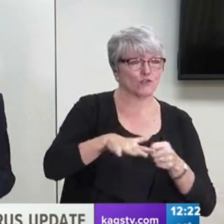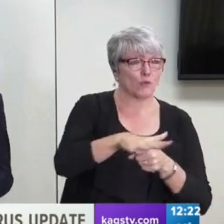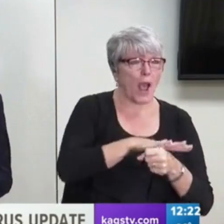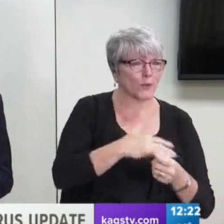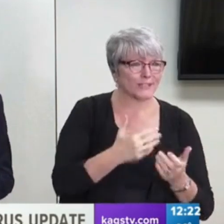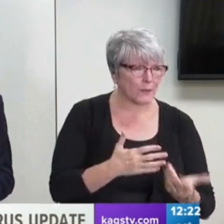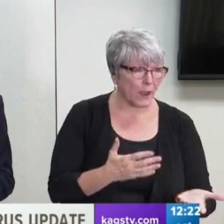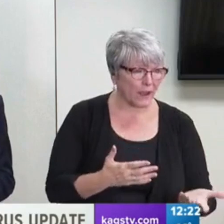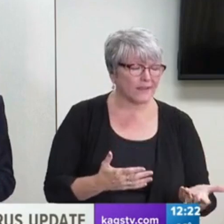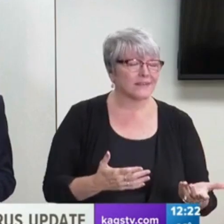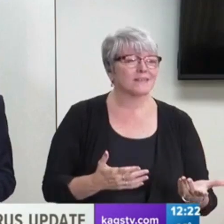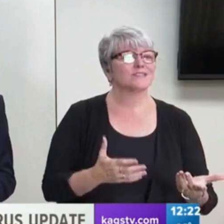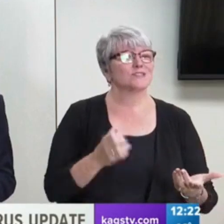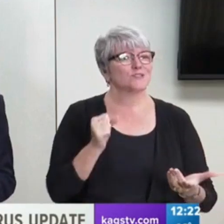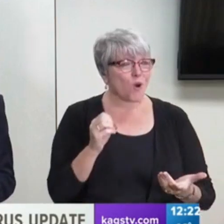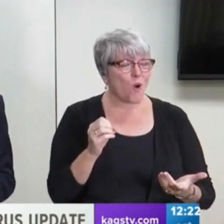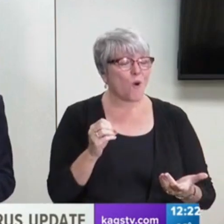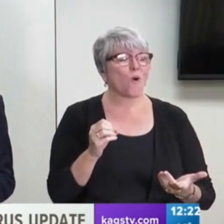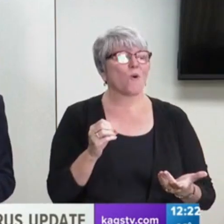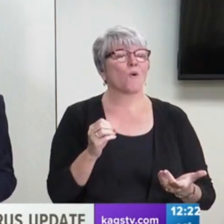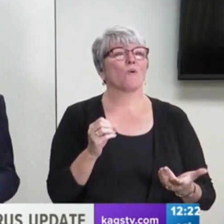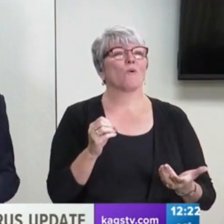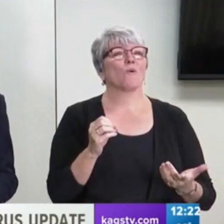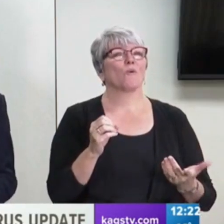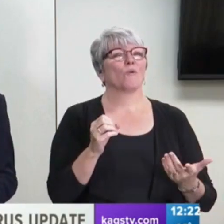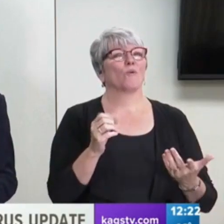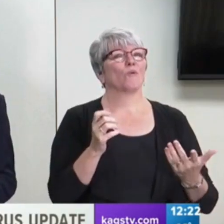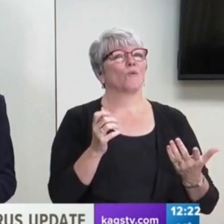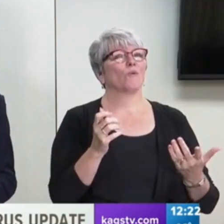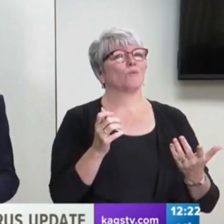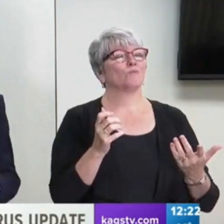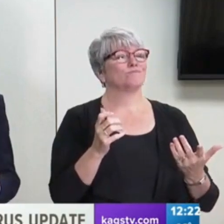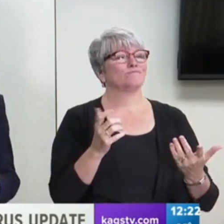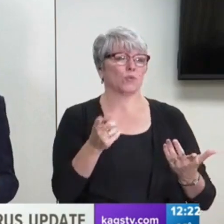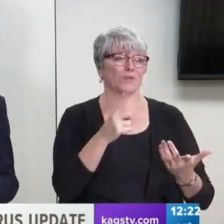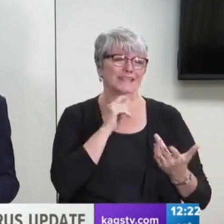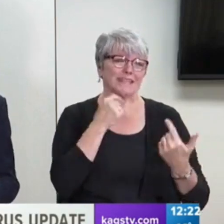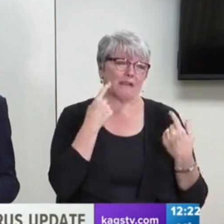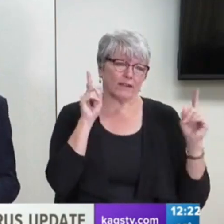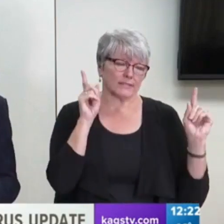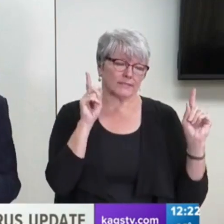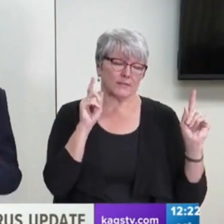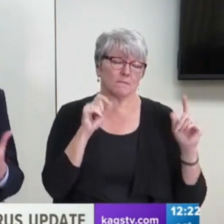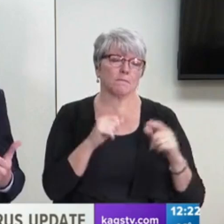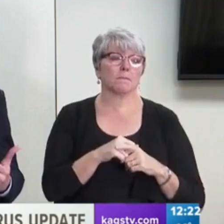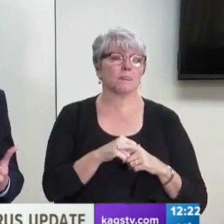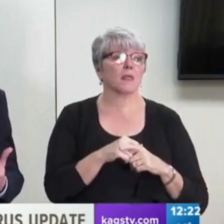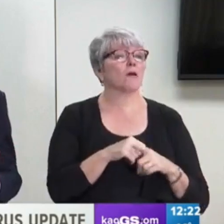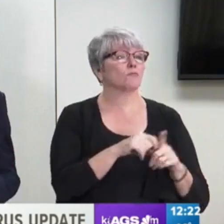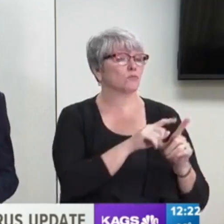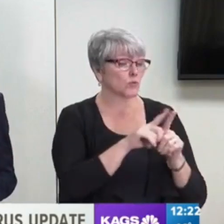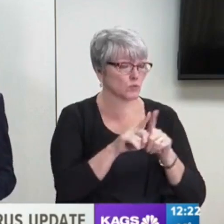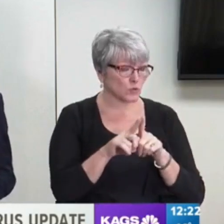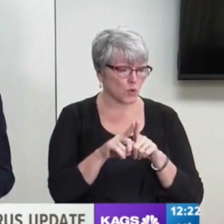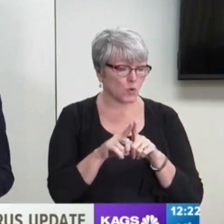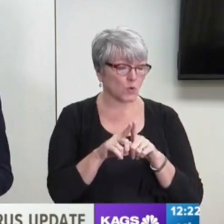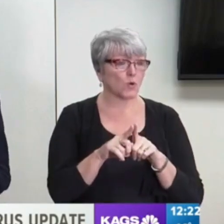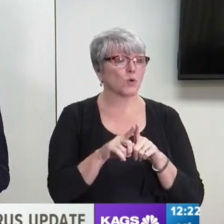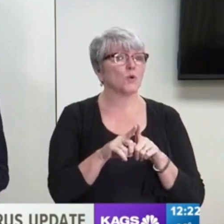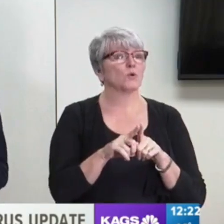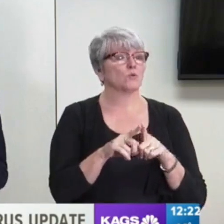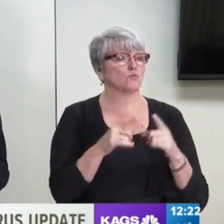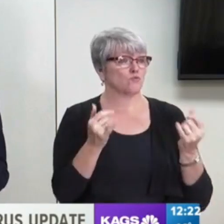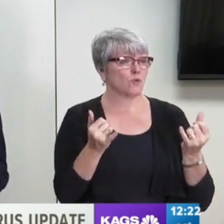around. And so there is a it's really just about effectiveness. But further, we